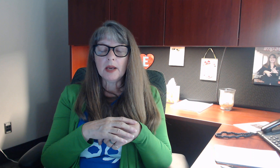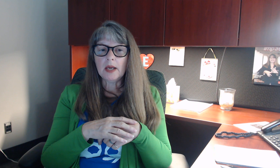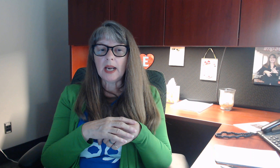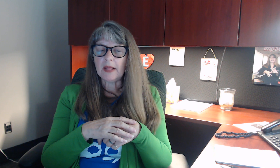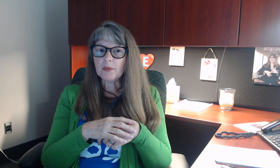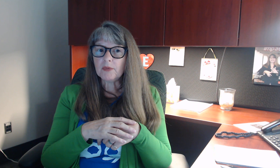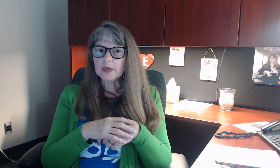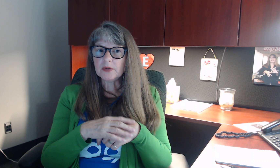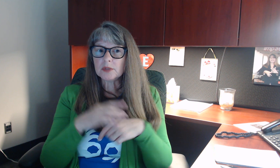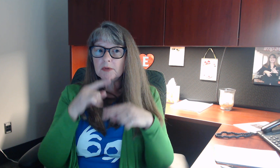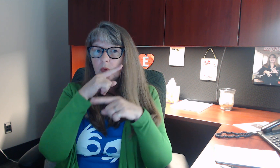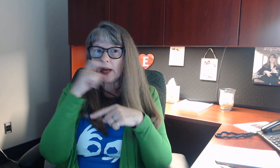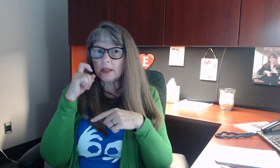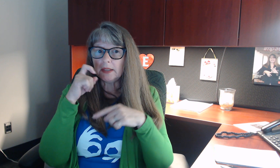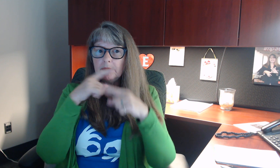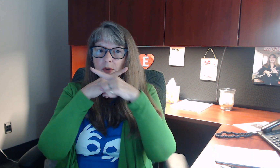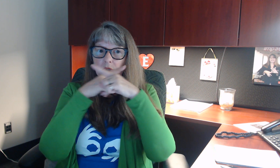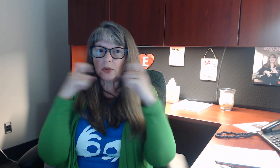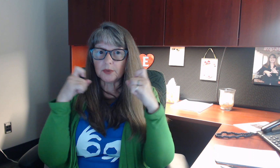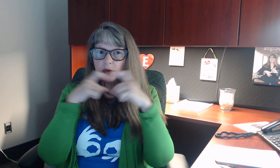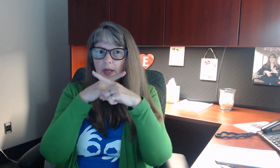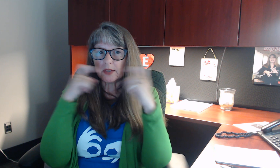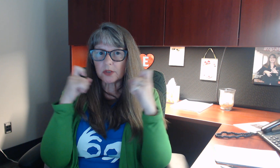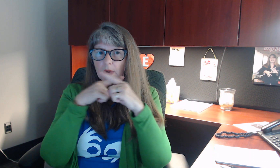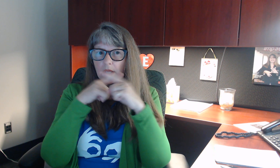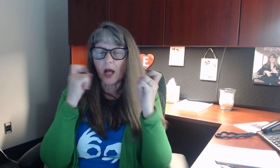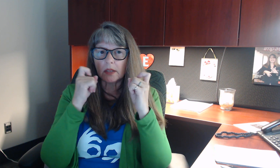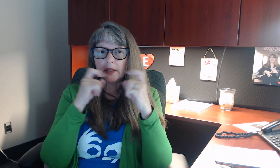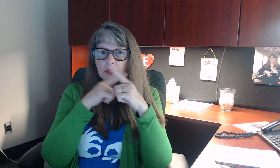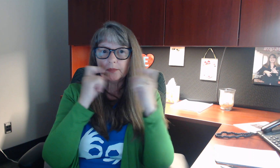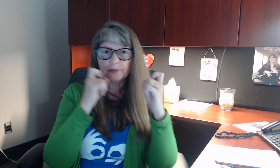And I think we've already done this before, ugly, but you can do it with two hands as well, ugly.